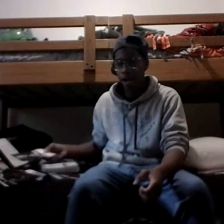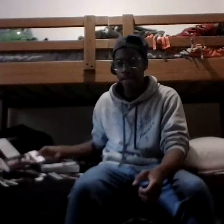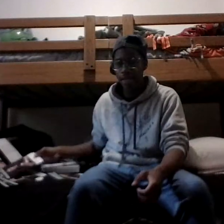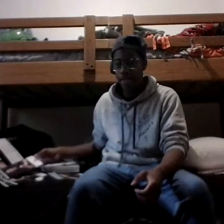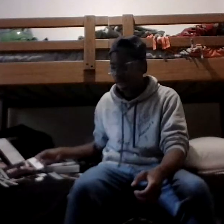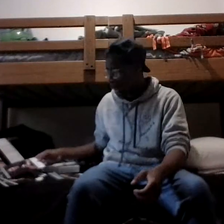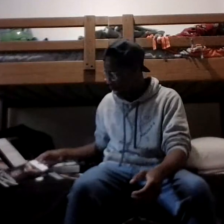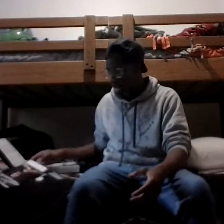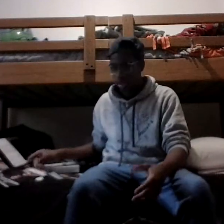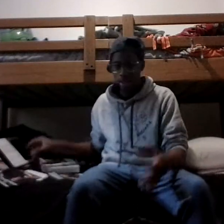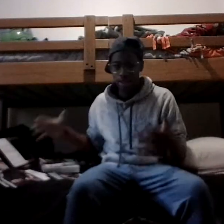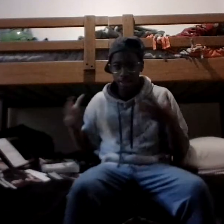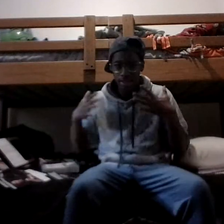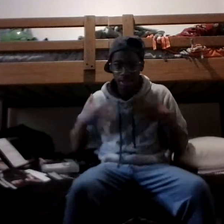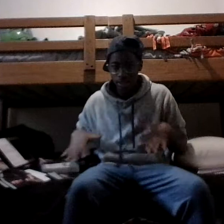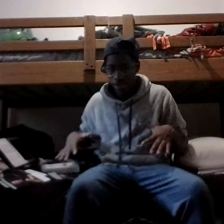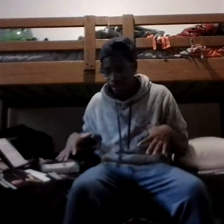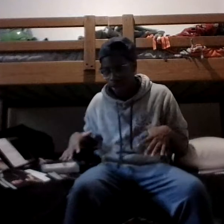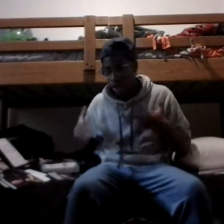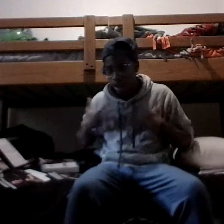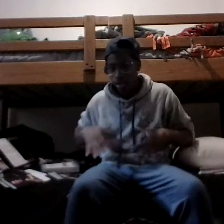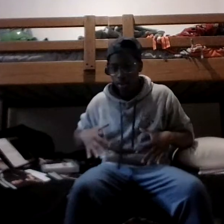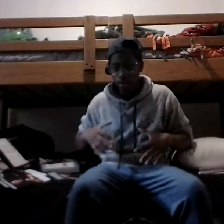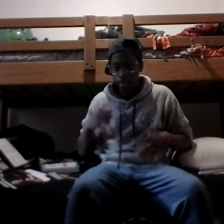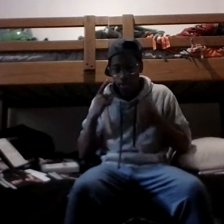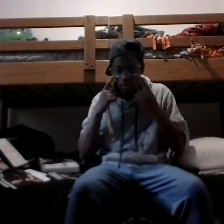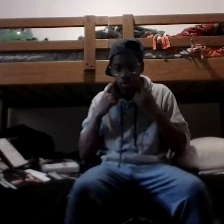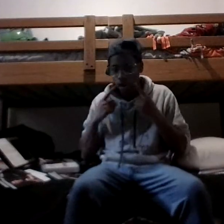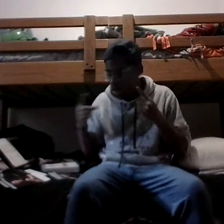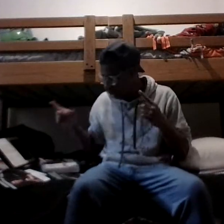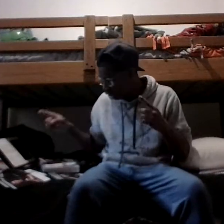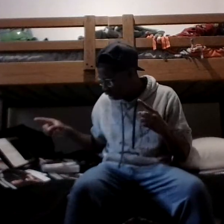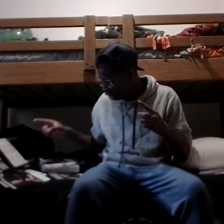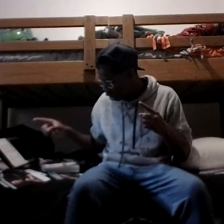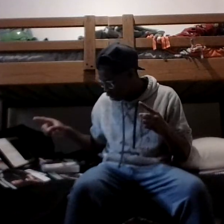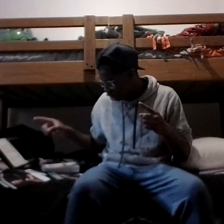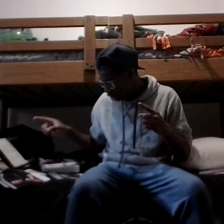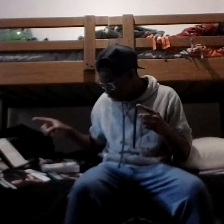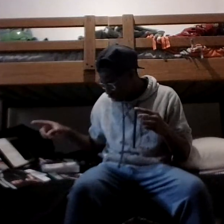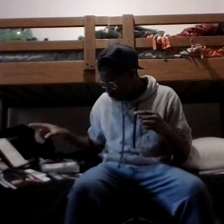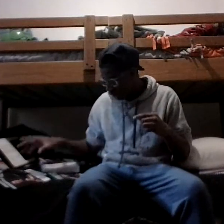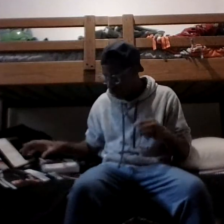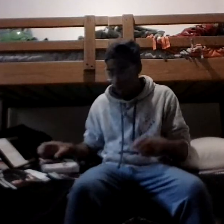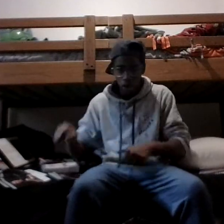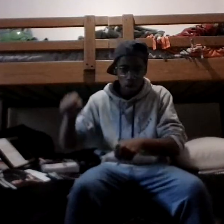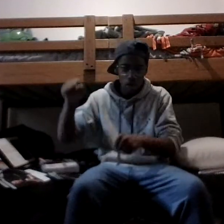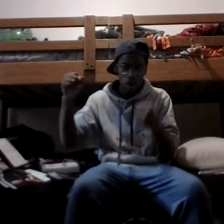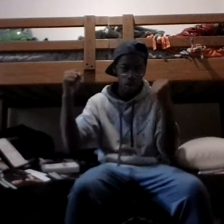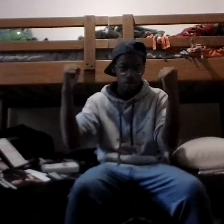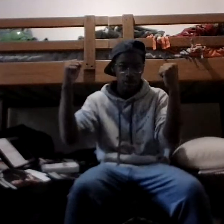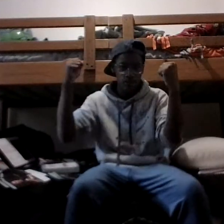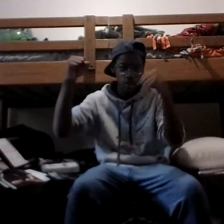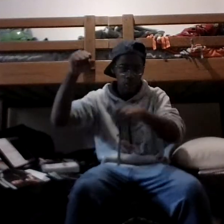this is this is sad this is cry you got work make this